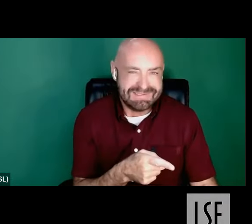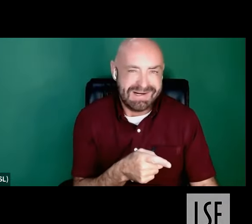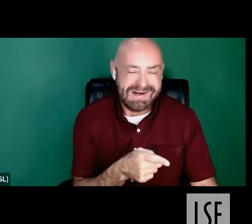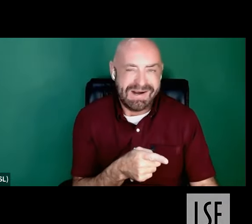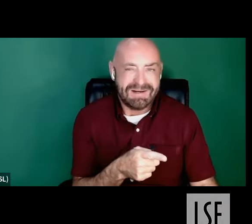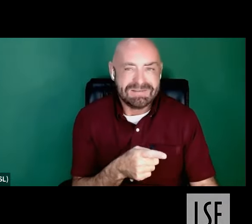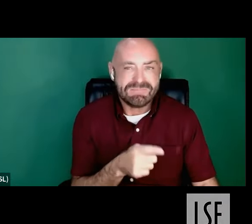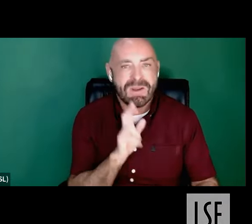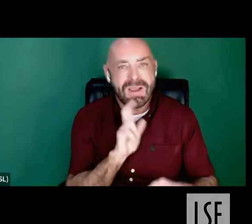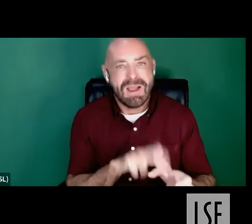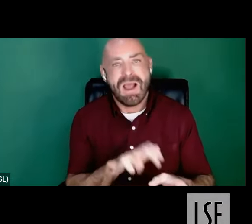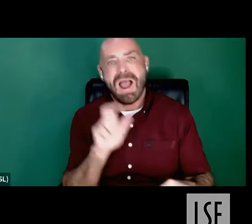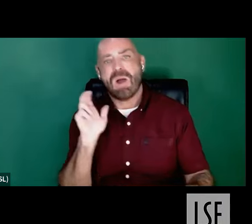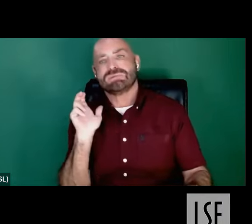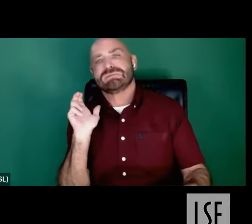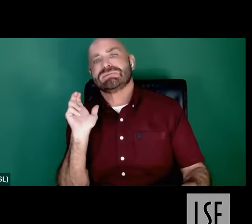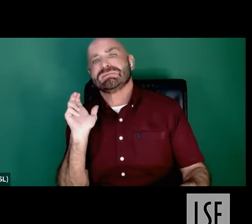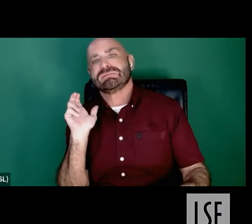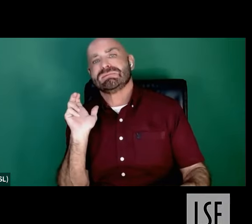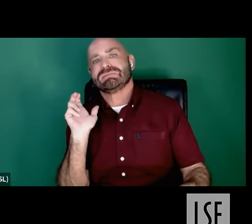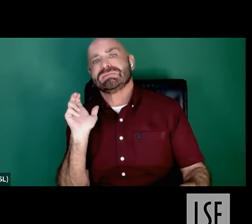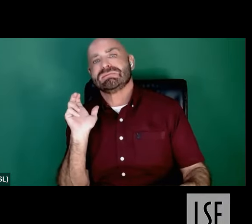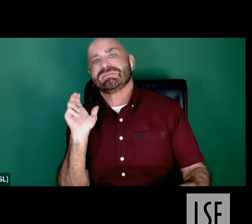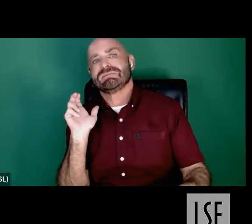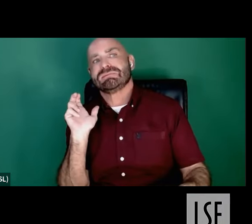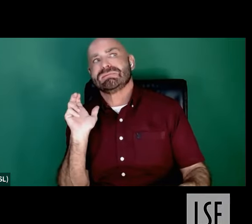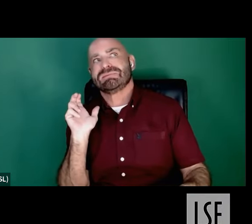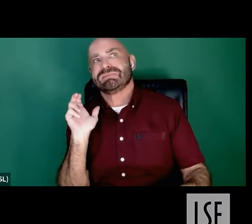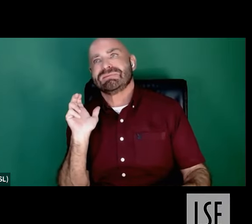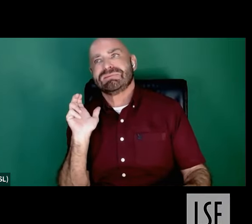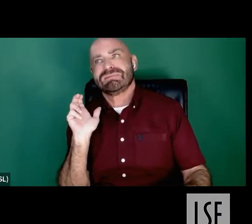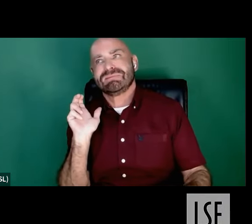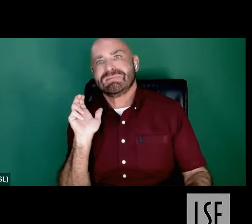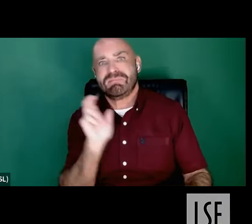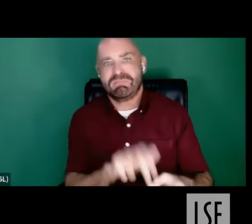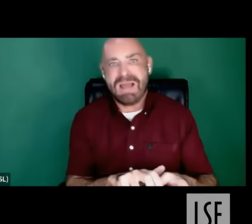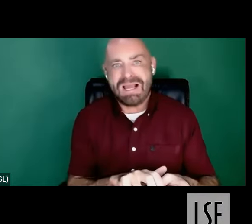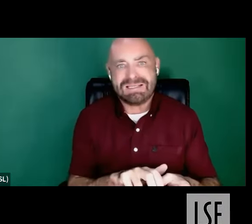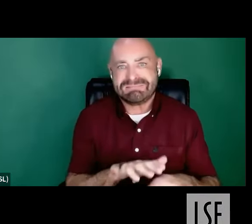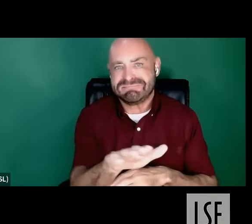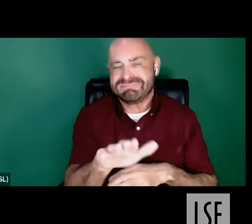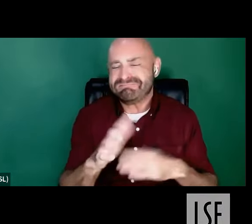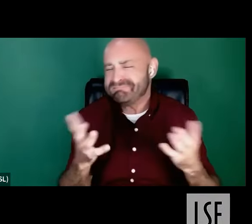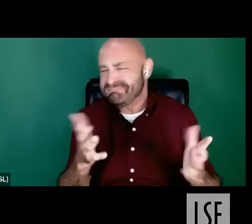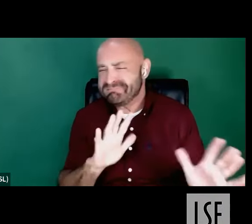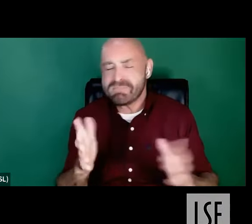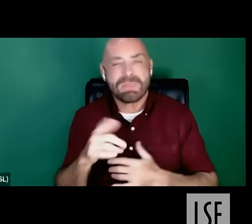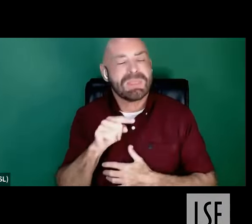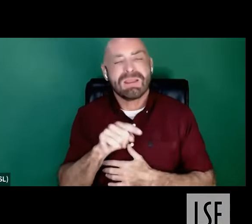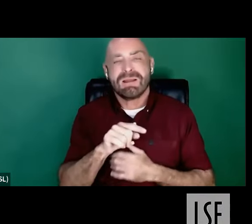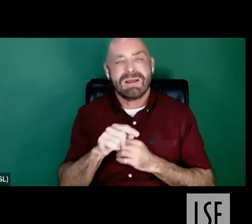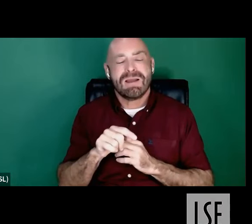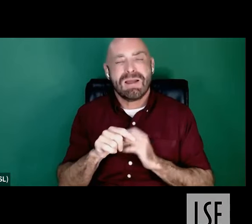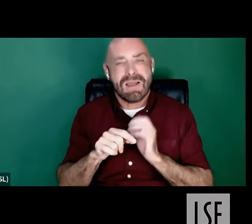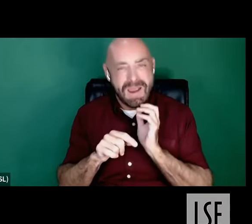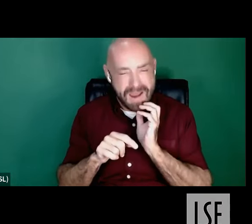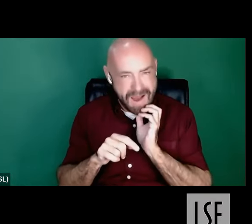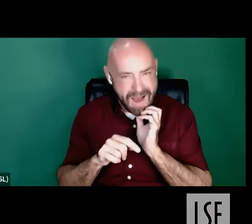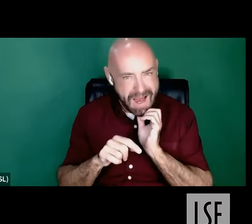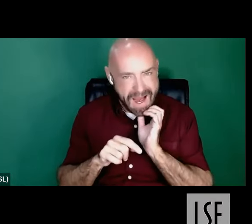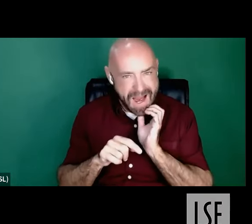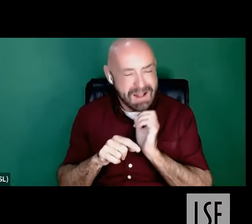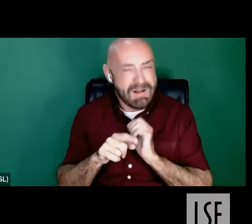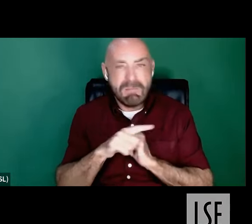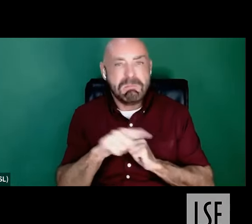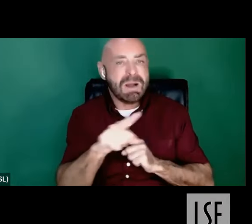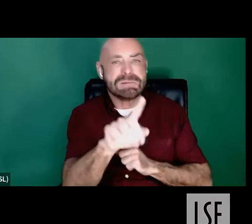out, they see a very different sort of arrangement in the future. So a closer relationship, yes, but that is not going to be the source of riches that we need